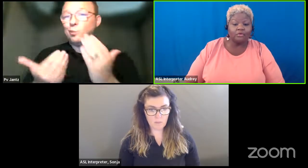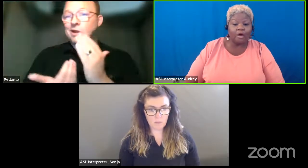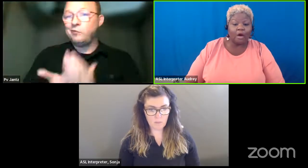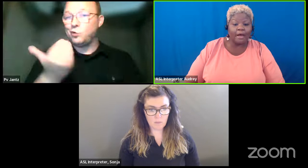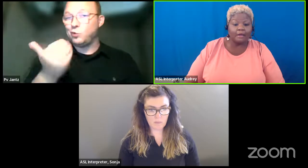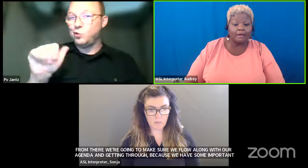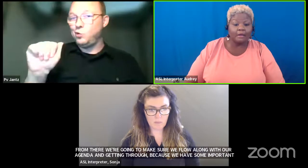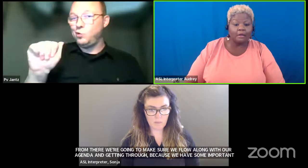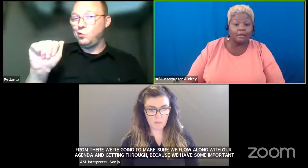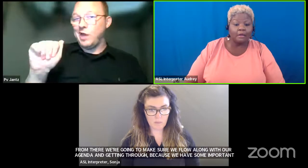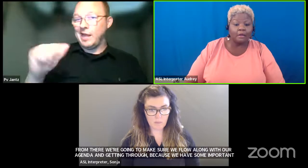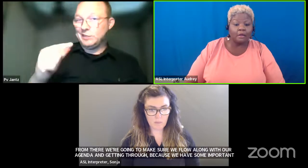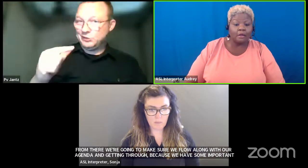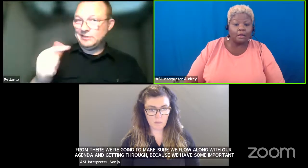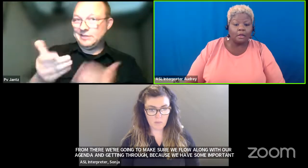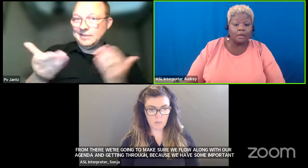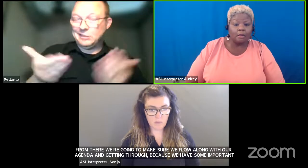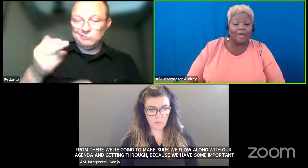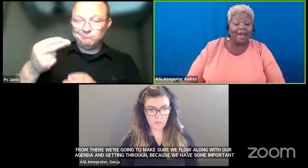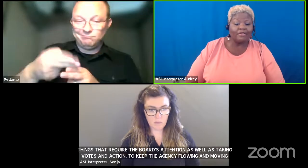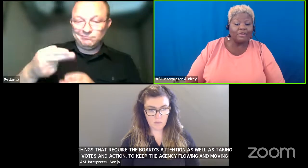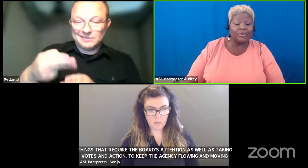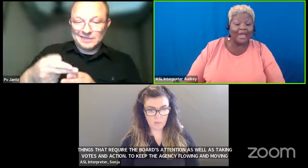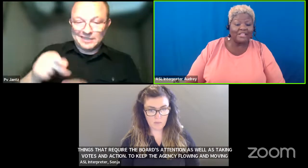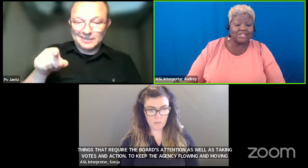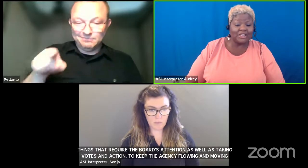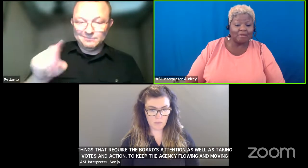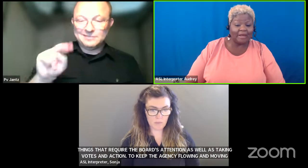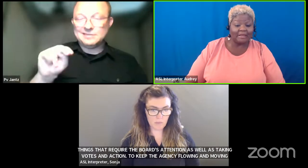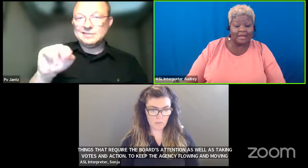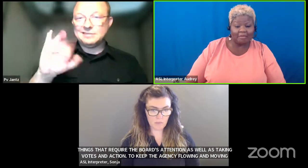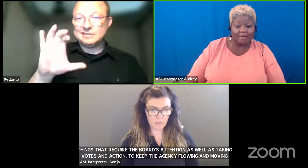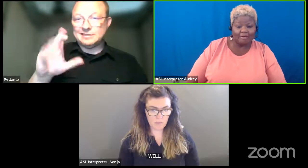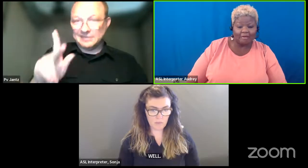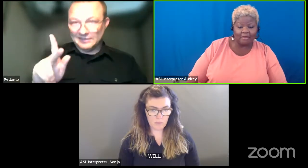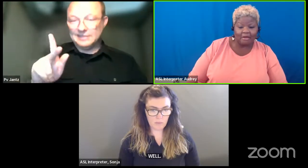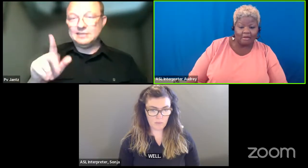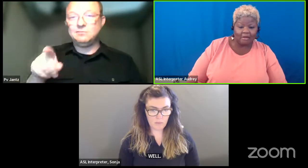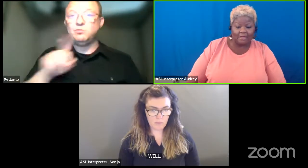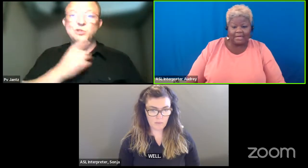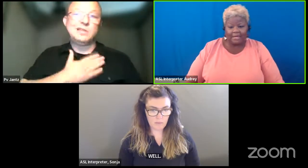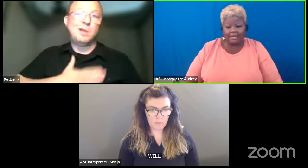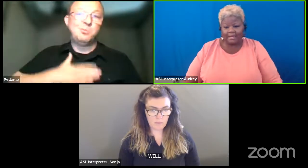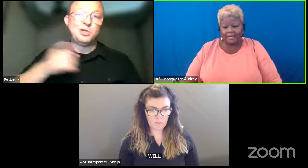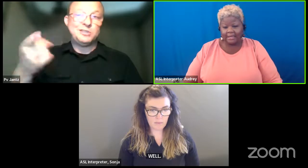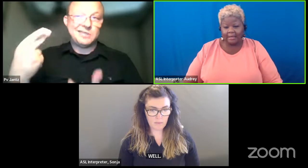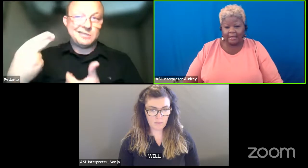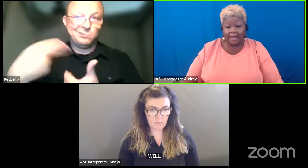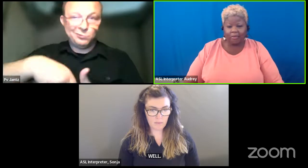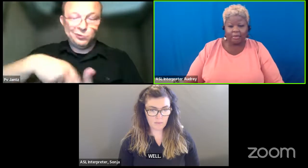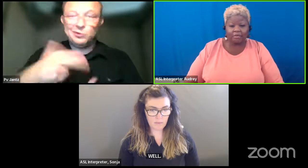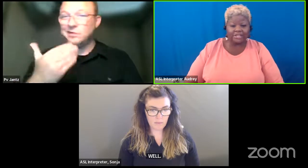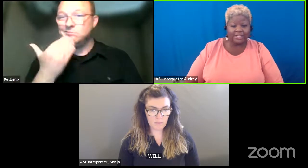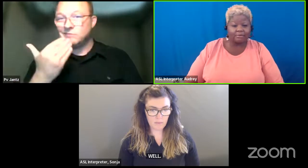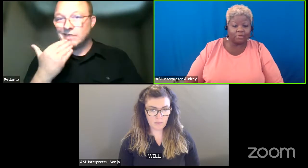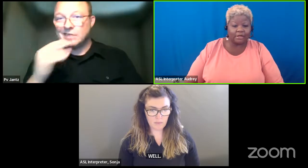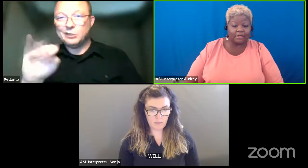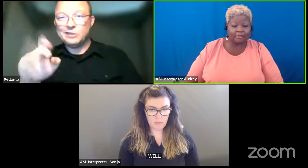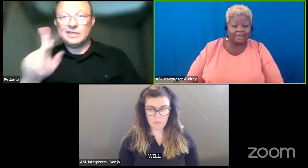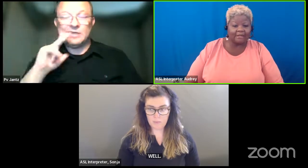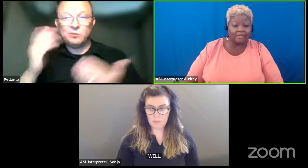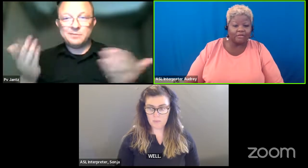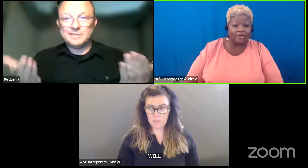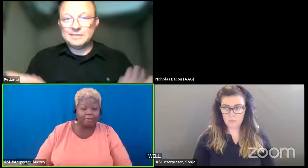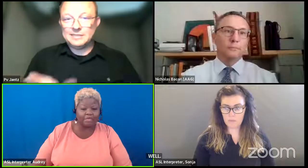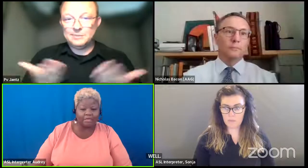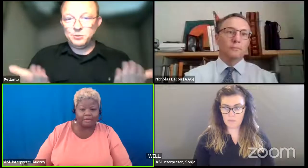let's move on. We have a new AG here by the name of Nick, and we appreciate him joining our